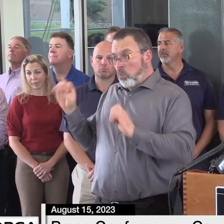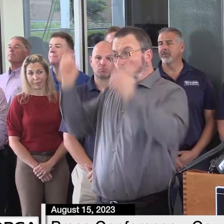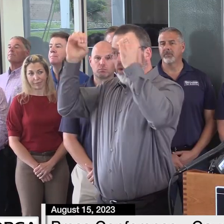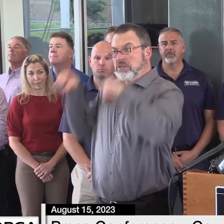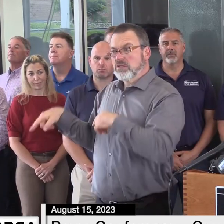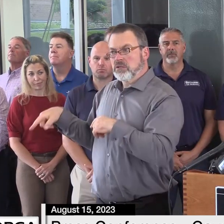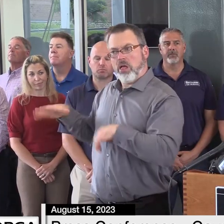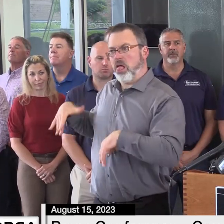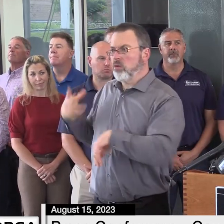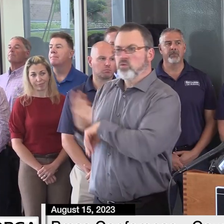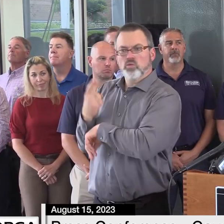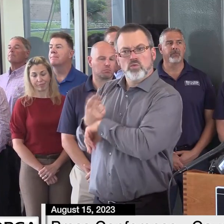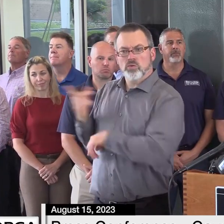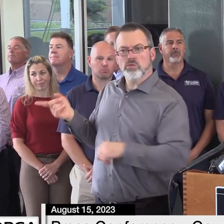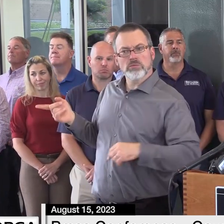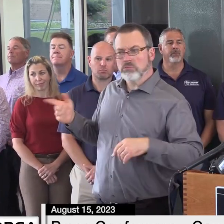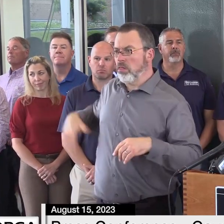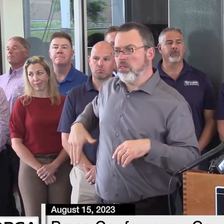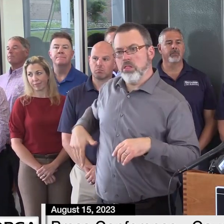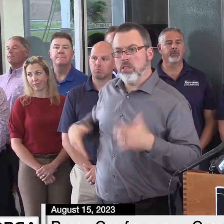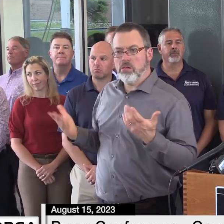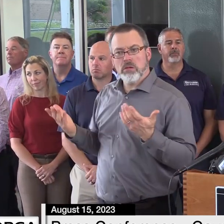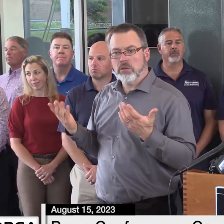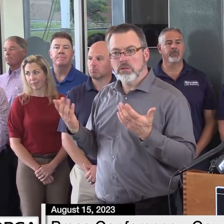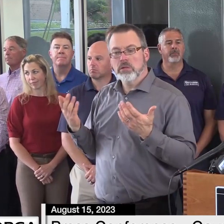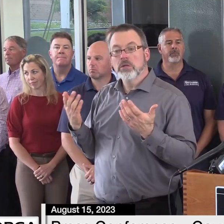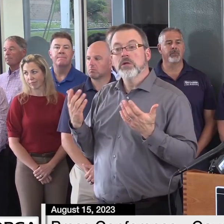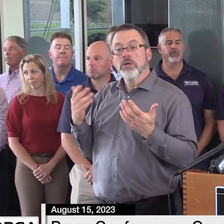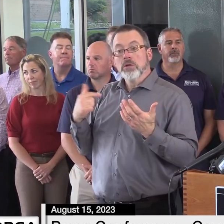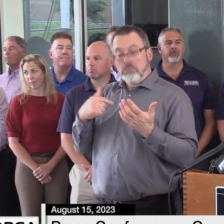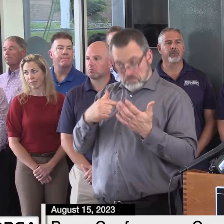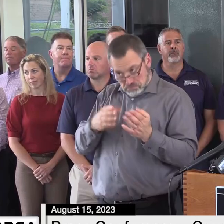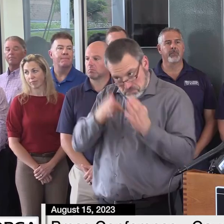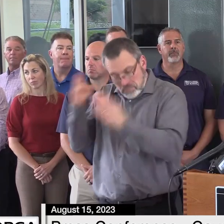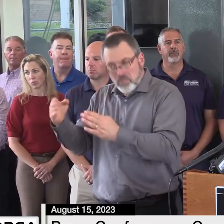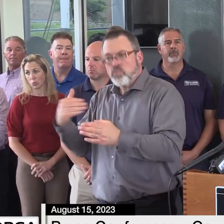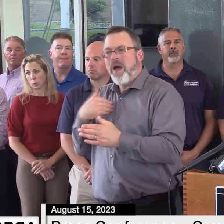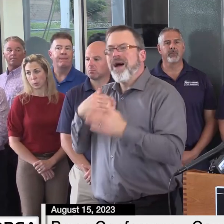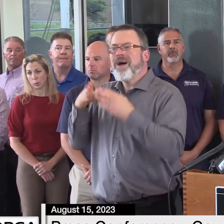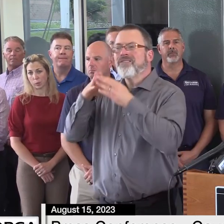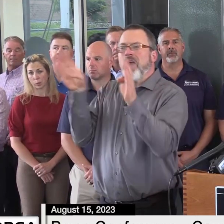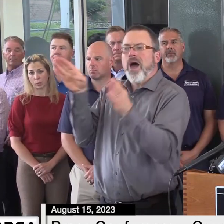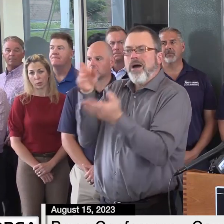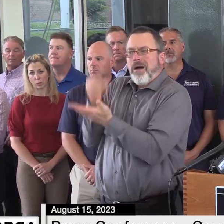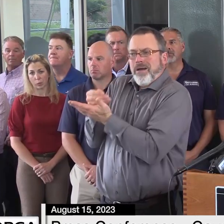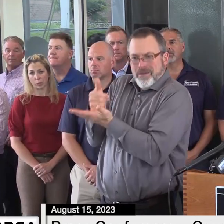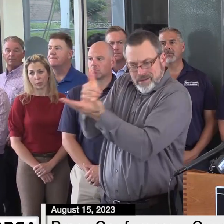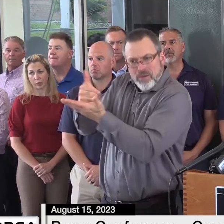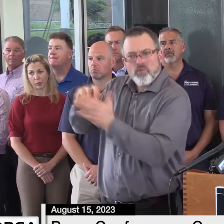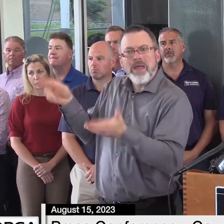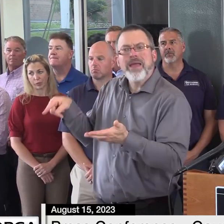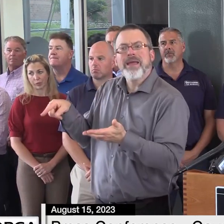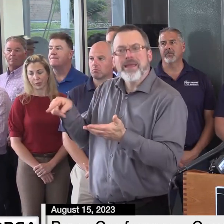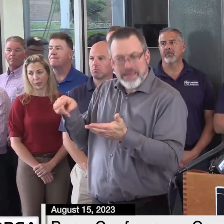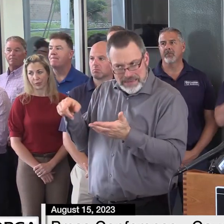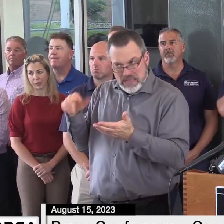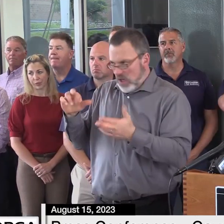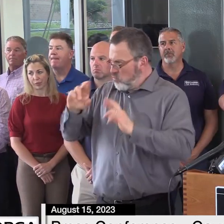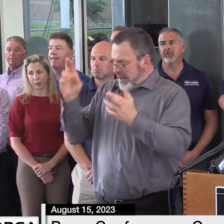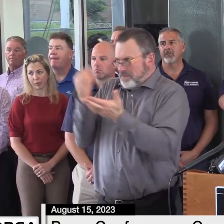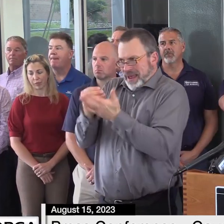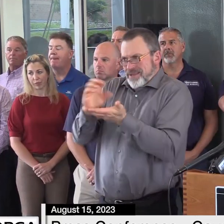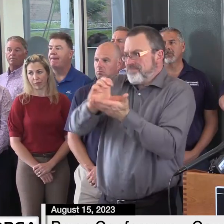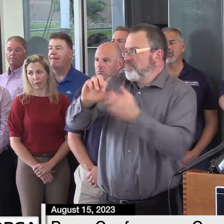We have the general assistance program that is still in effect. So we're doing all we can to help out. Understood. And do you